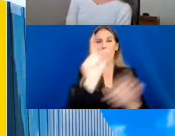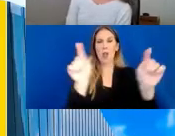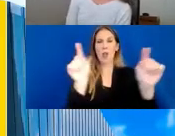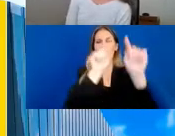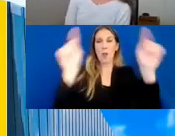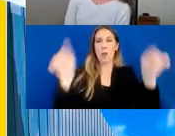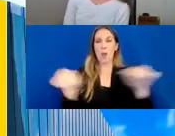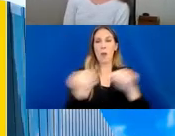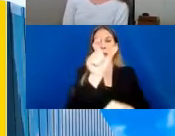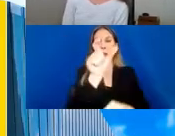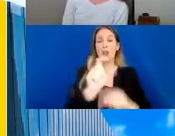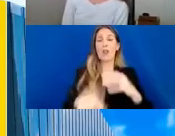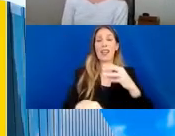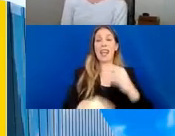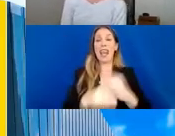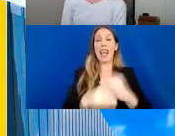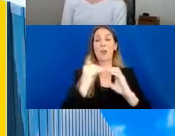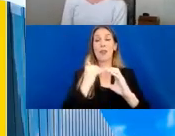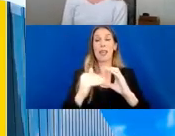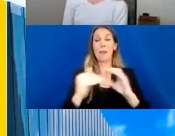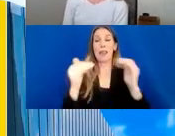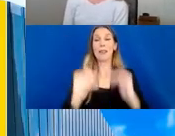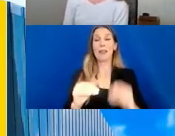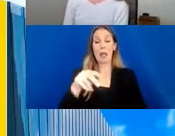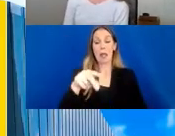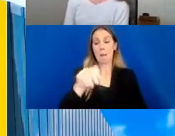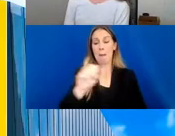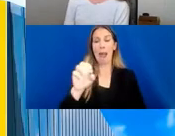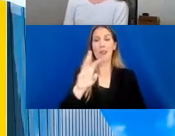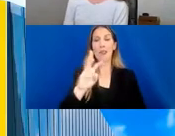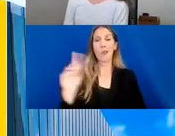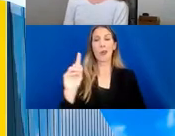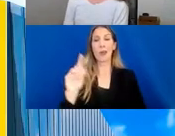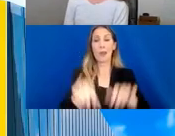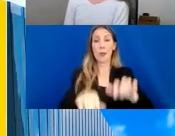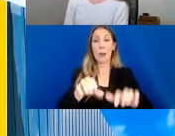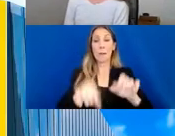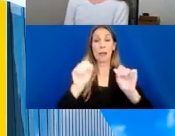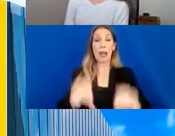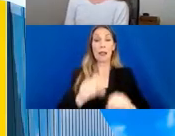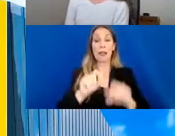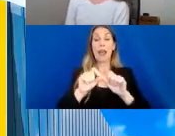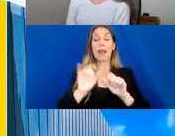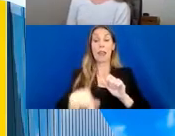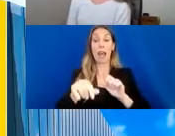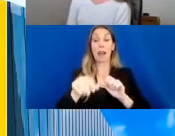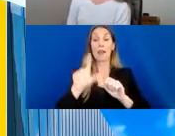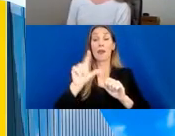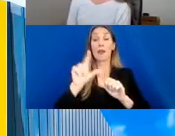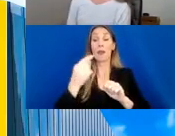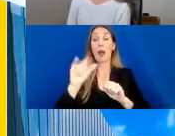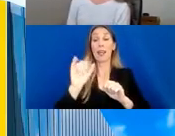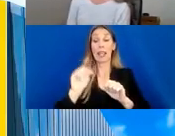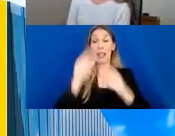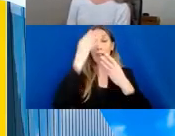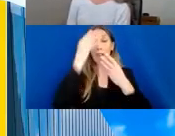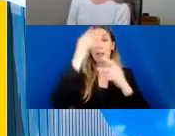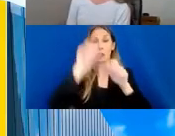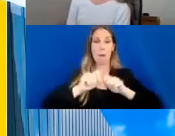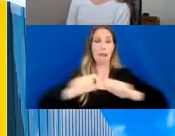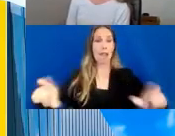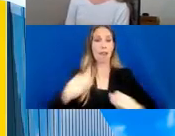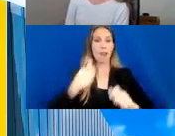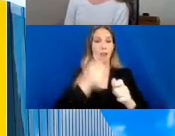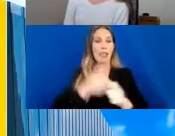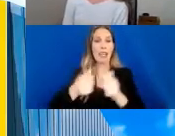your email and password. This login information is going to be sent out to each of the people that register for